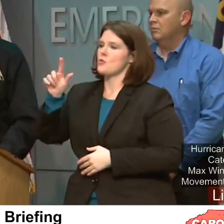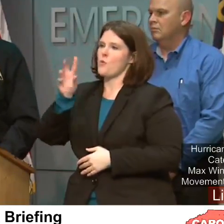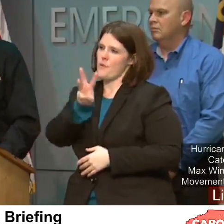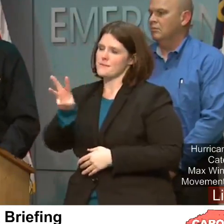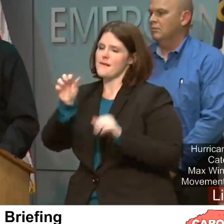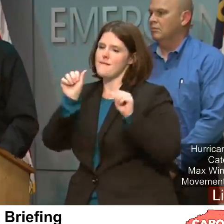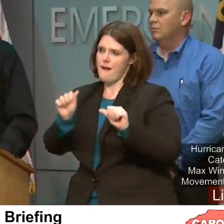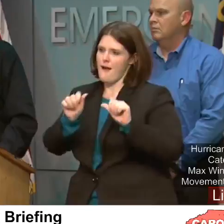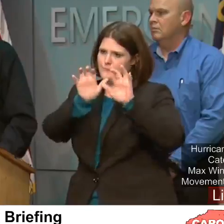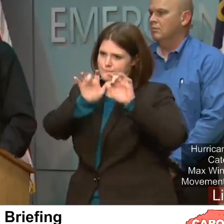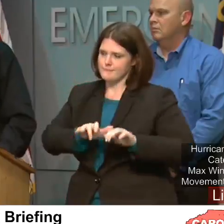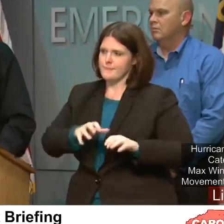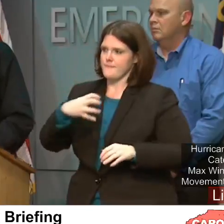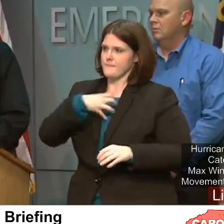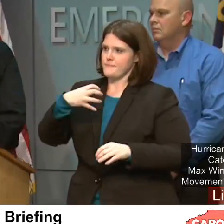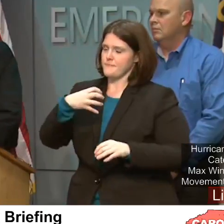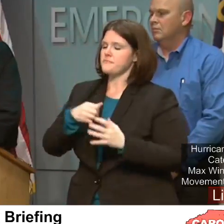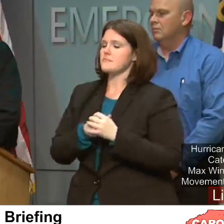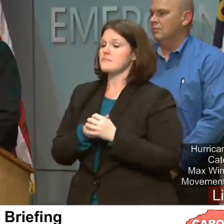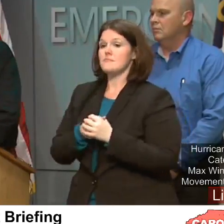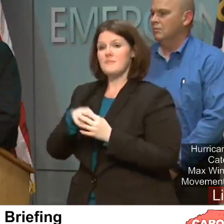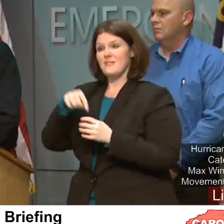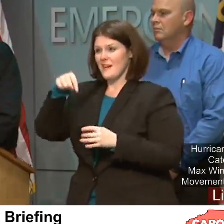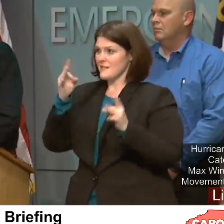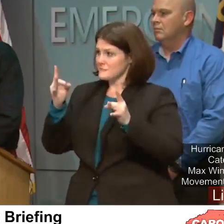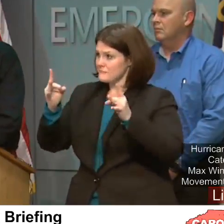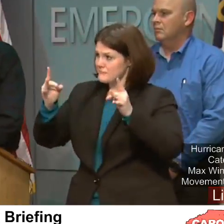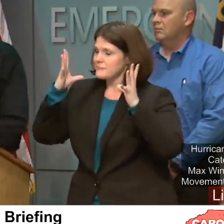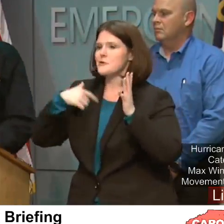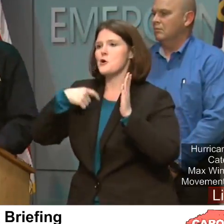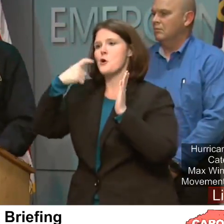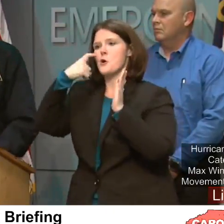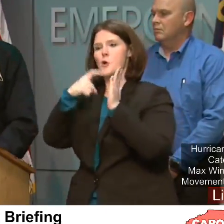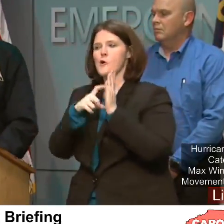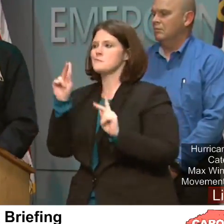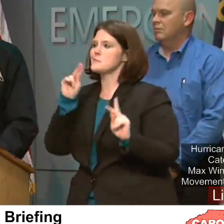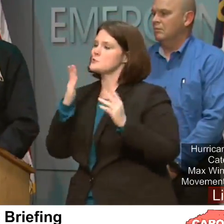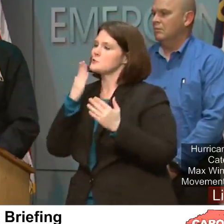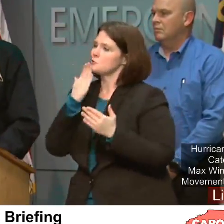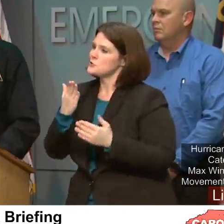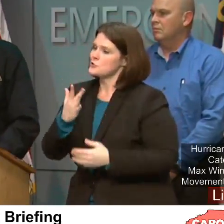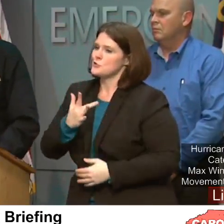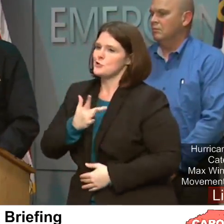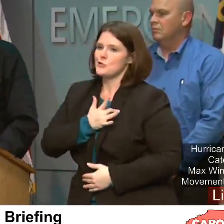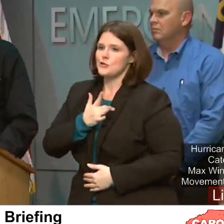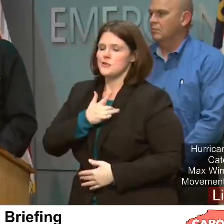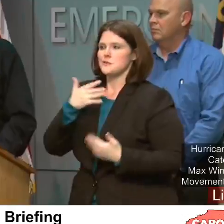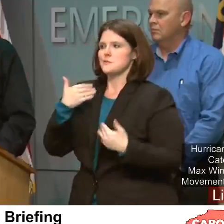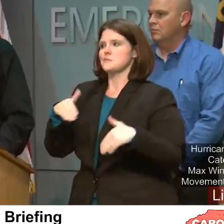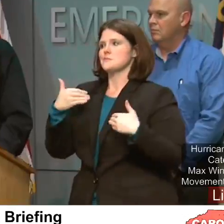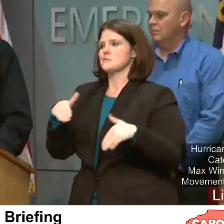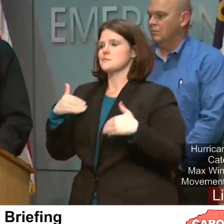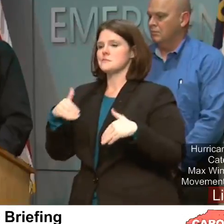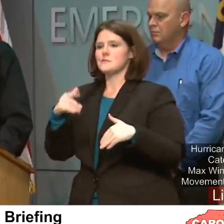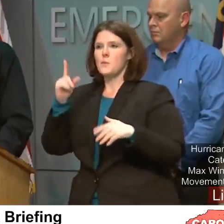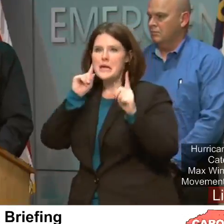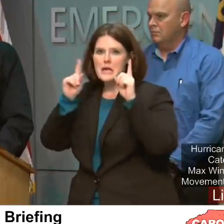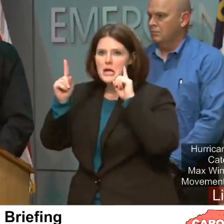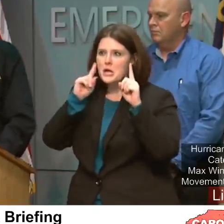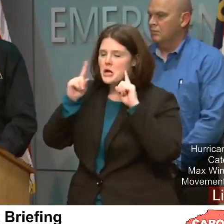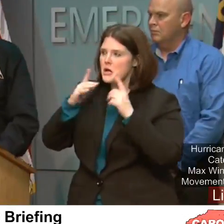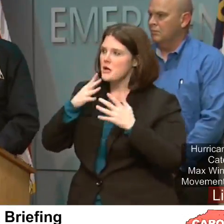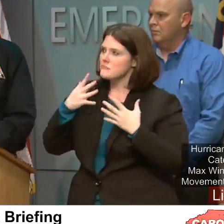Times of trouble can bring out the best in us. We're hearing kind offers for all kinds of